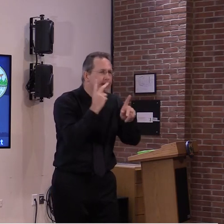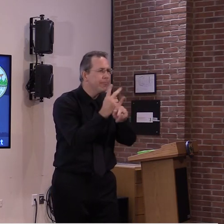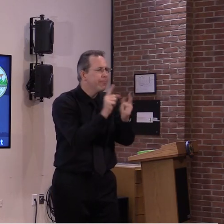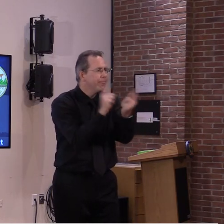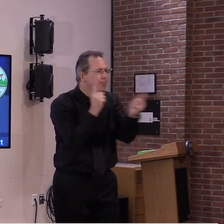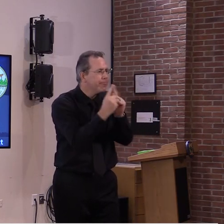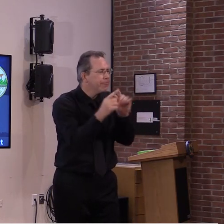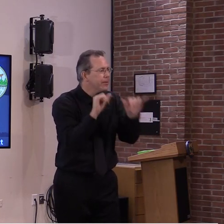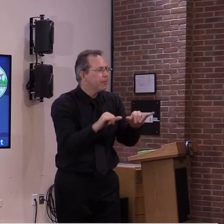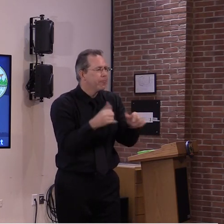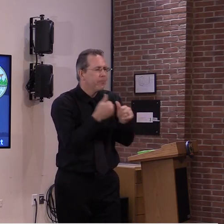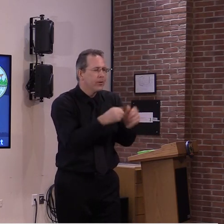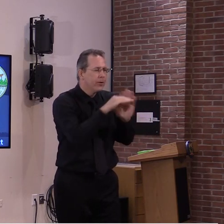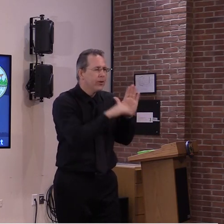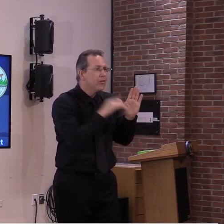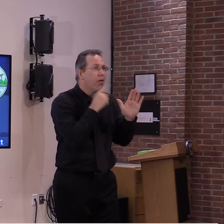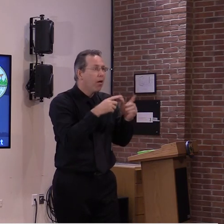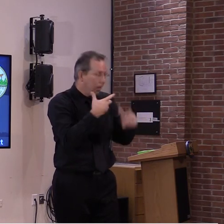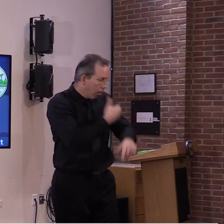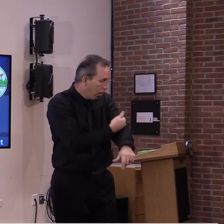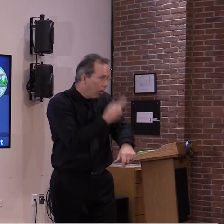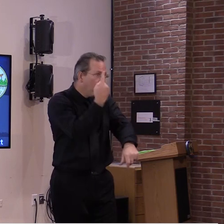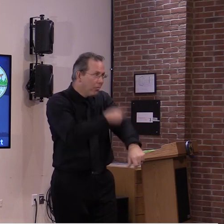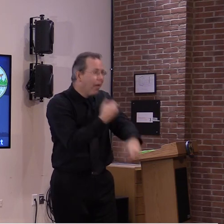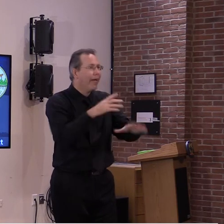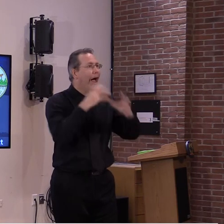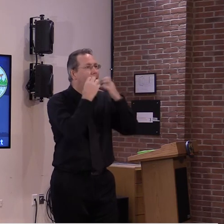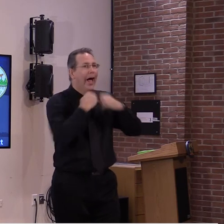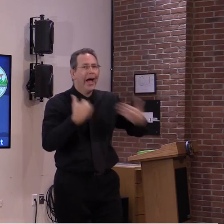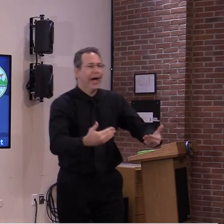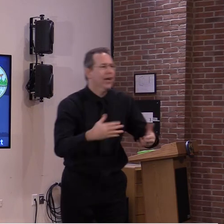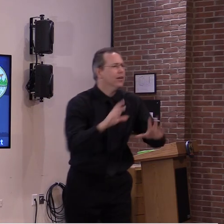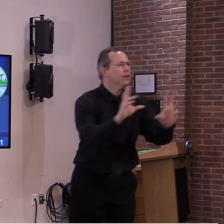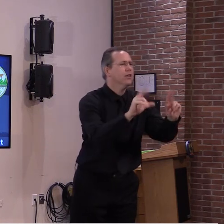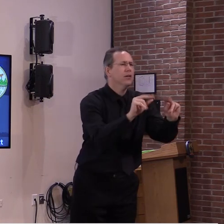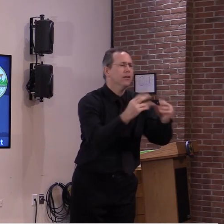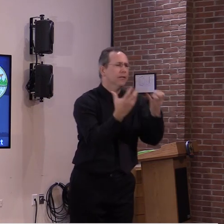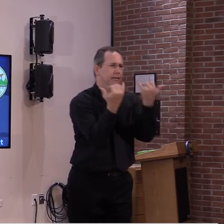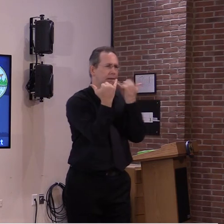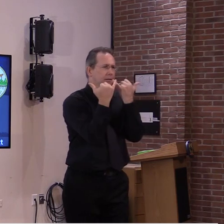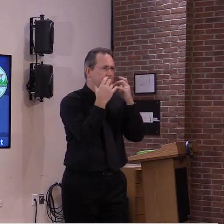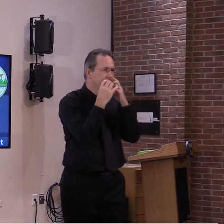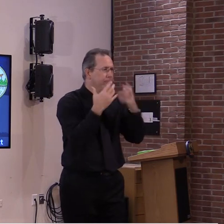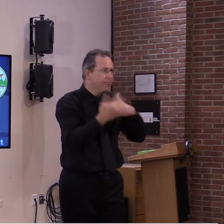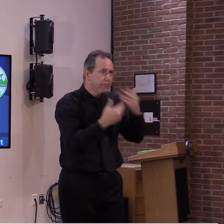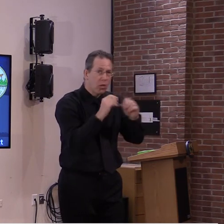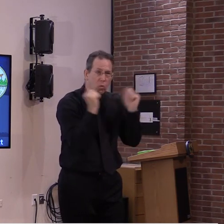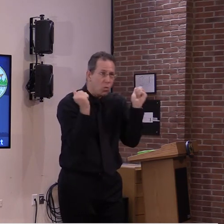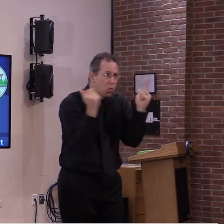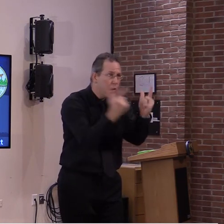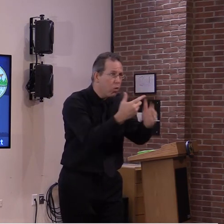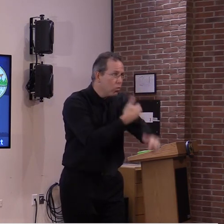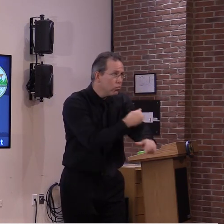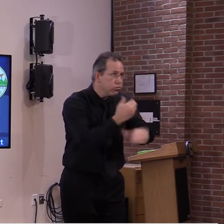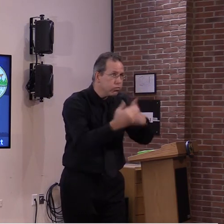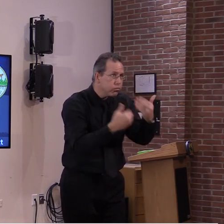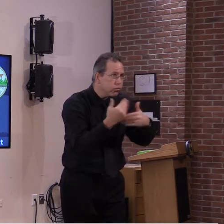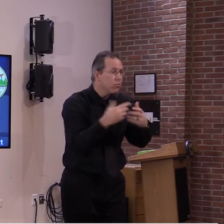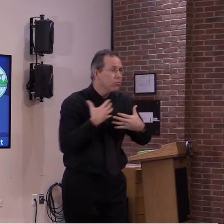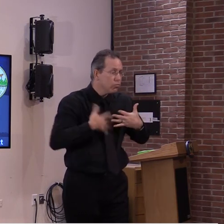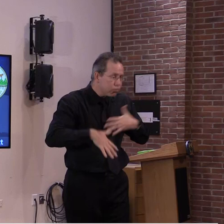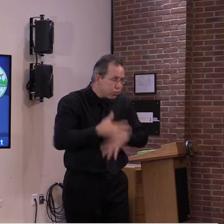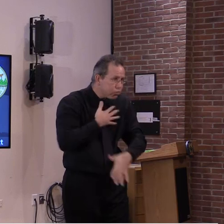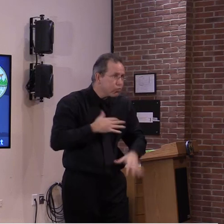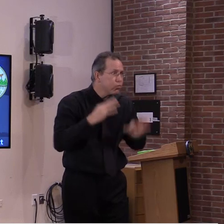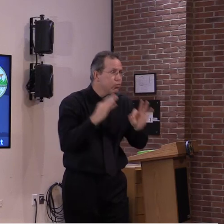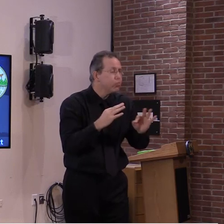just because we're starting to roll out the vaccinations. So we also hope, and we're